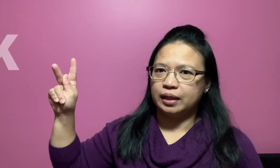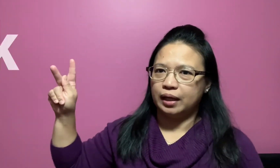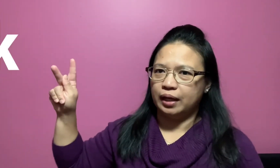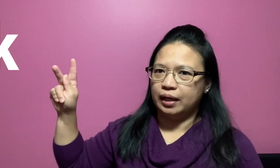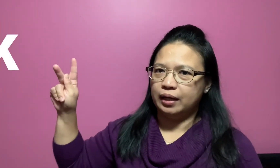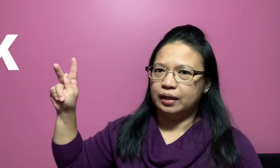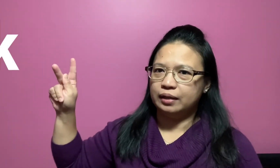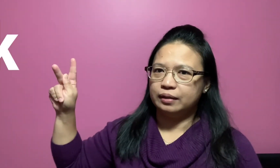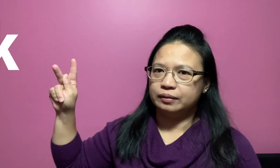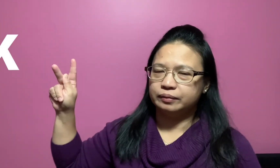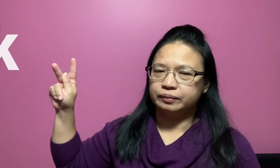K,